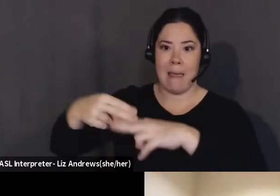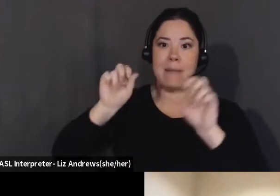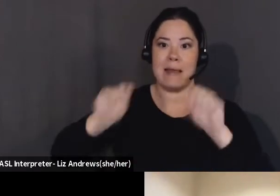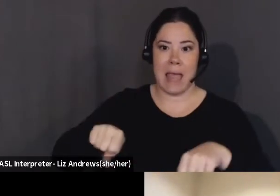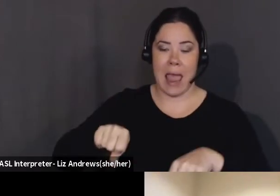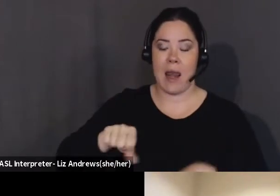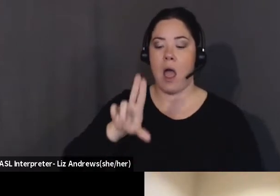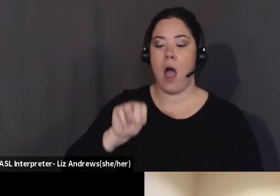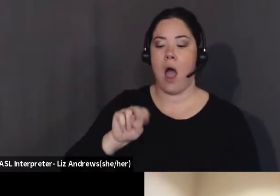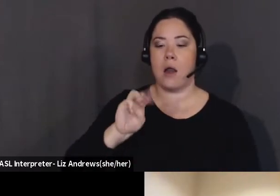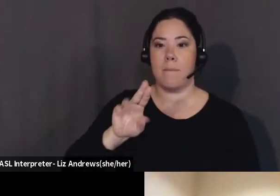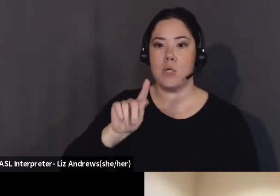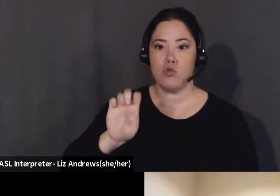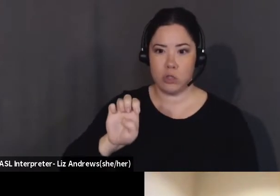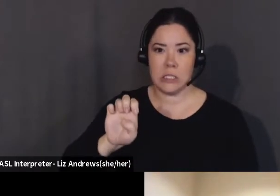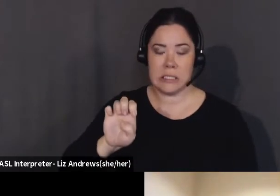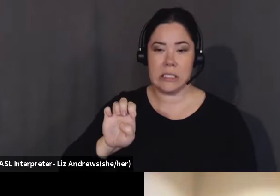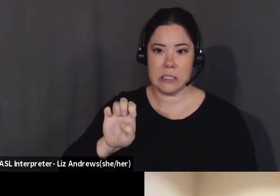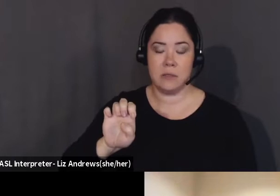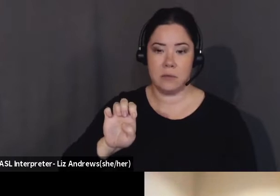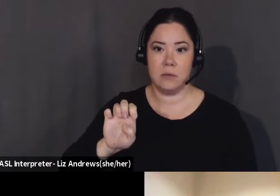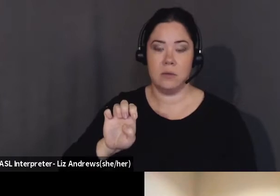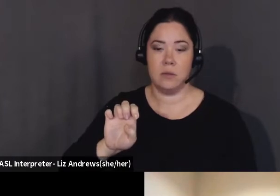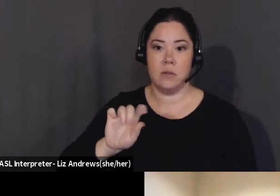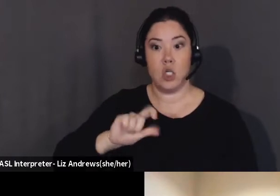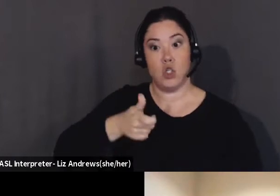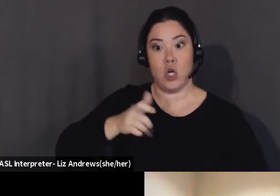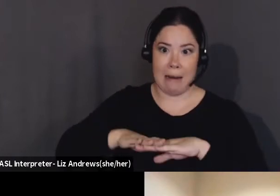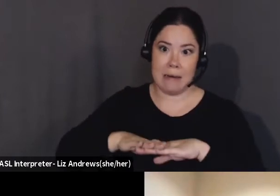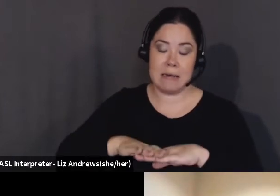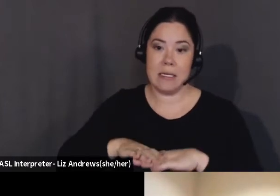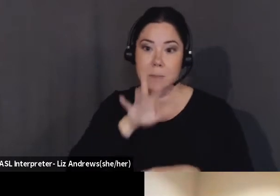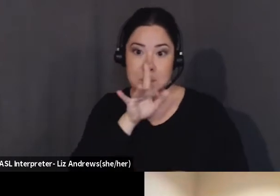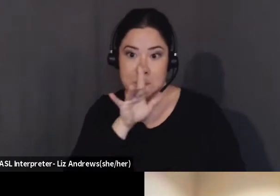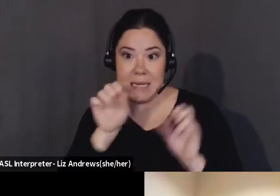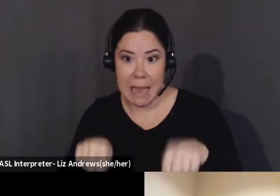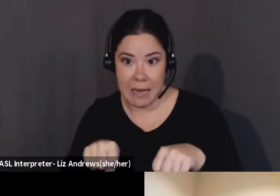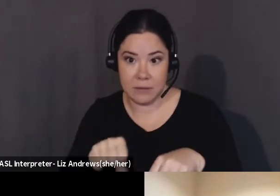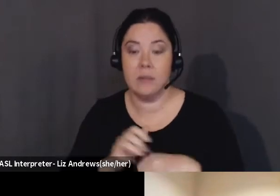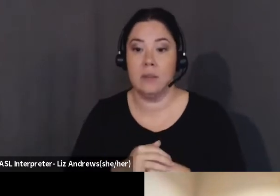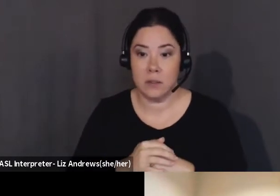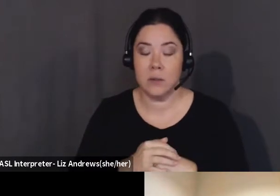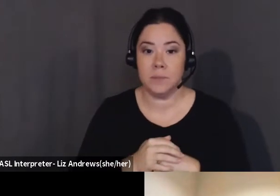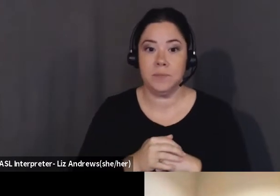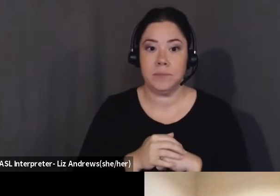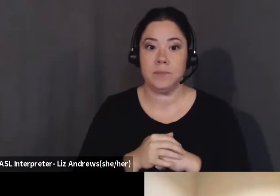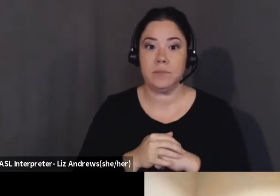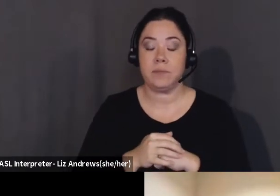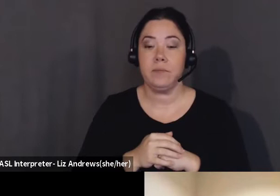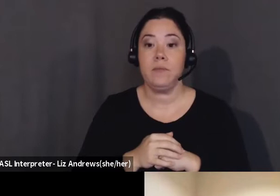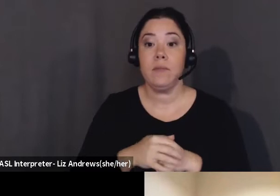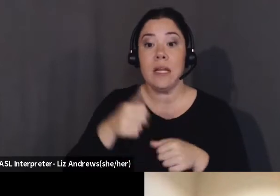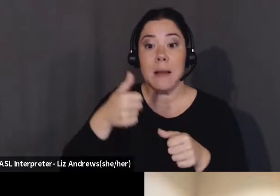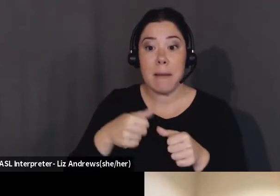the unmute option or Alt+A if using the keystrokes. Remember, if